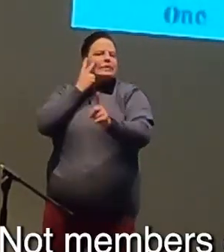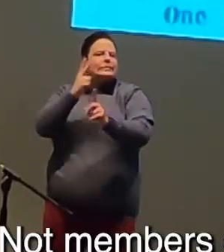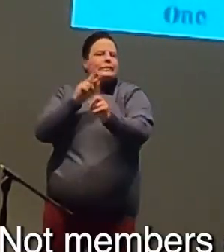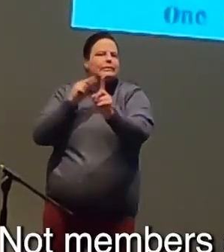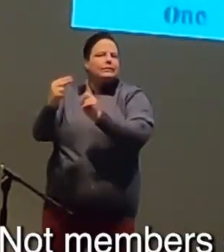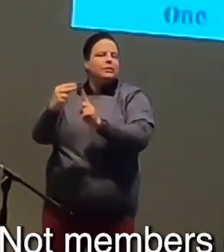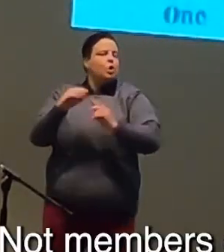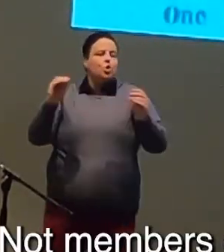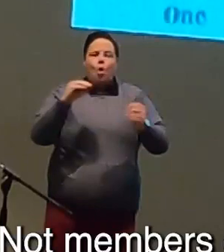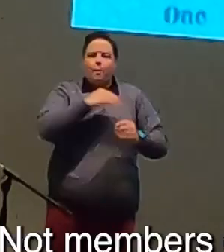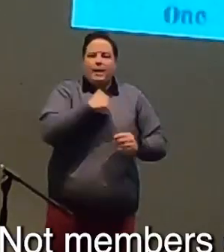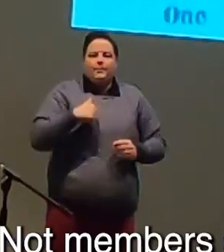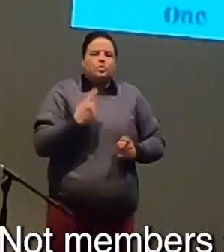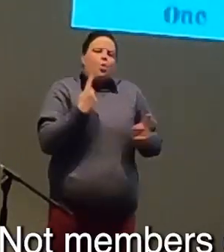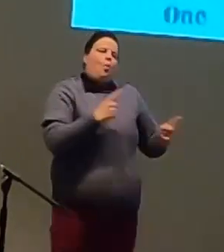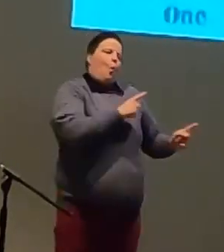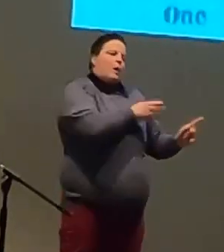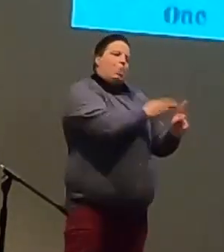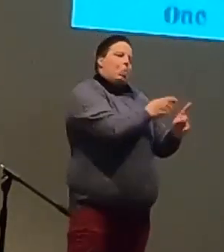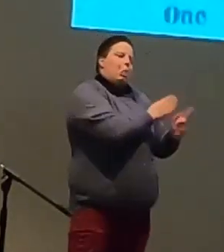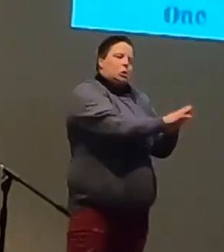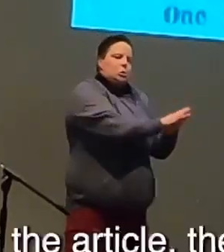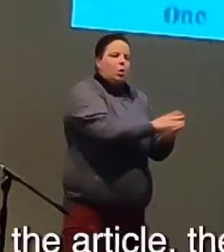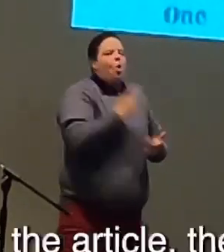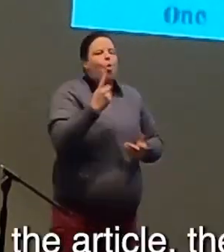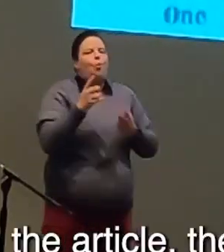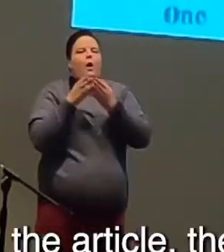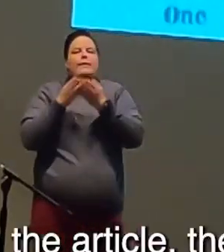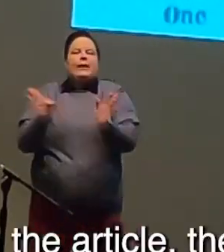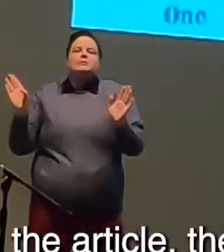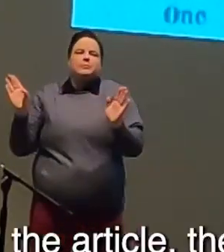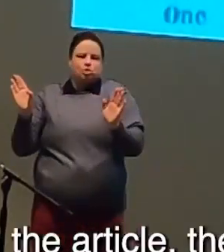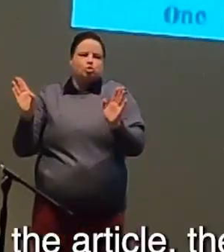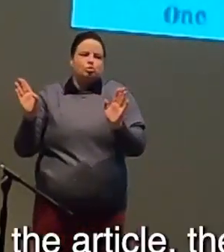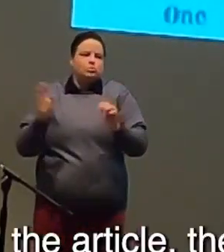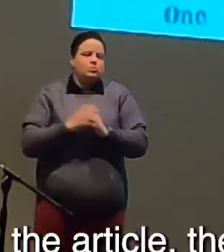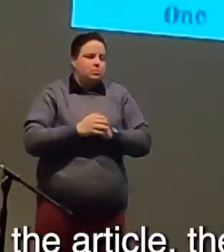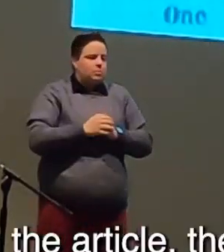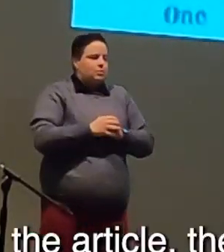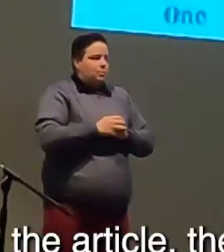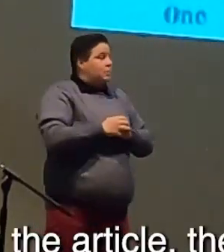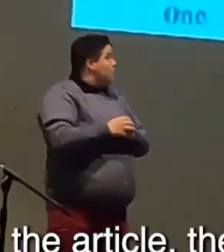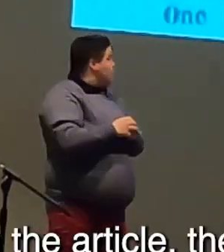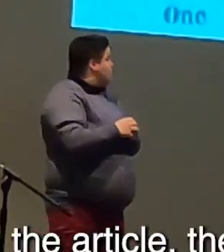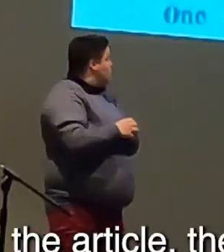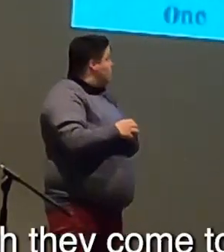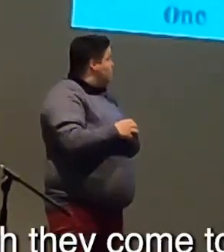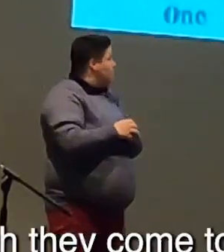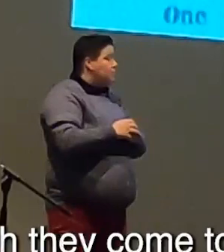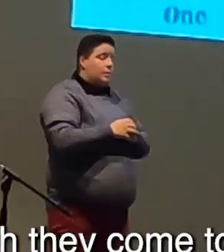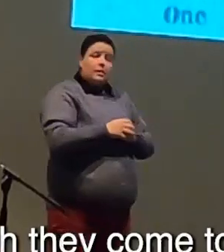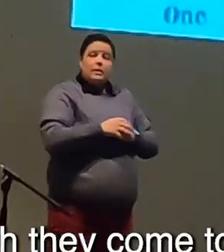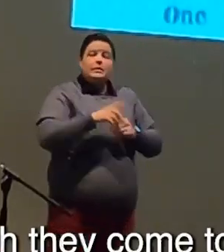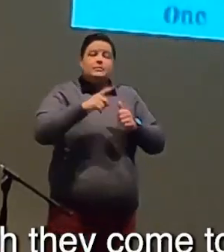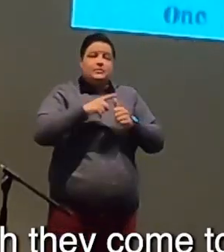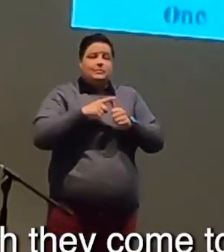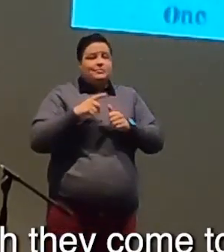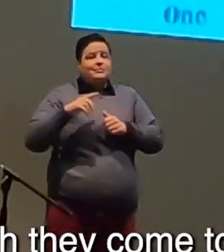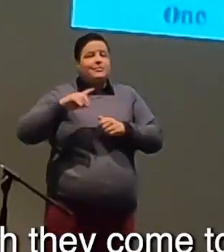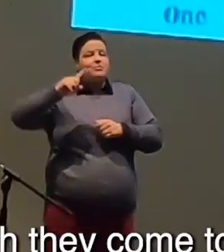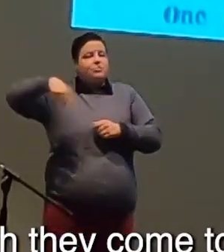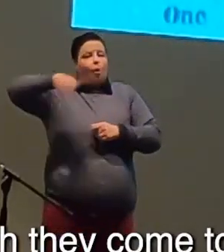one school, one exhibition. In the article, the author refers to the group as the 8, which they come to